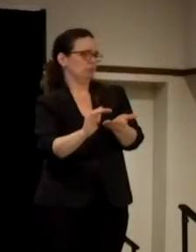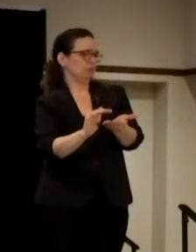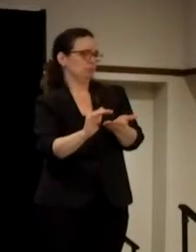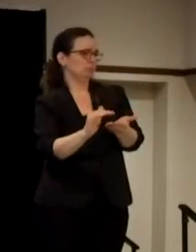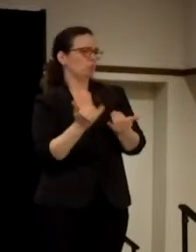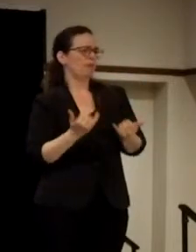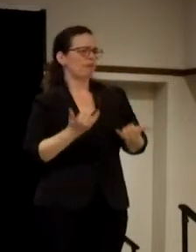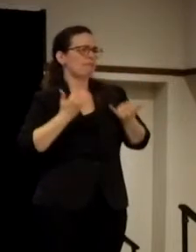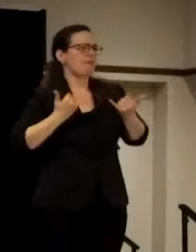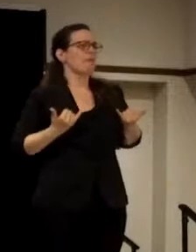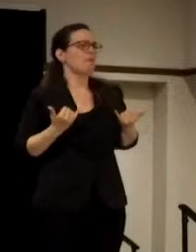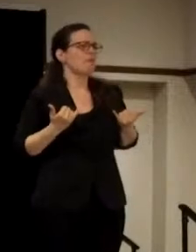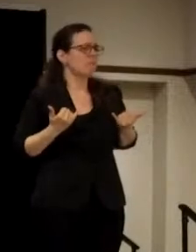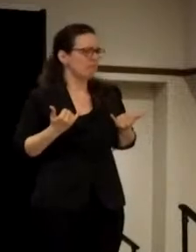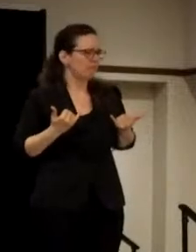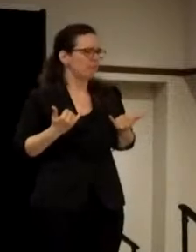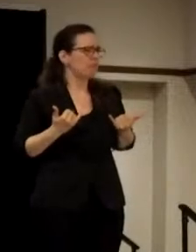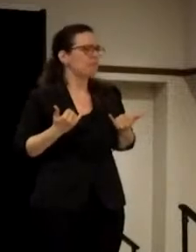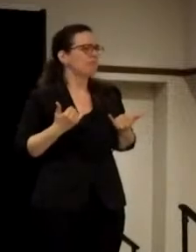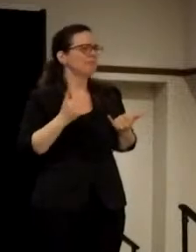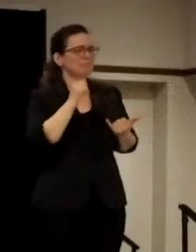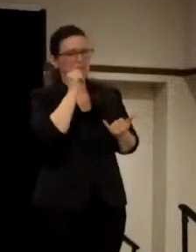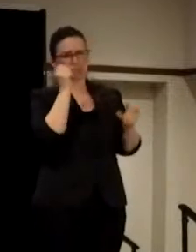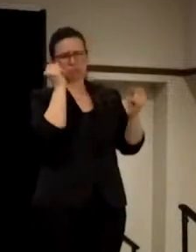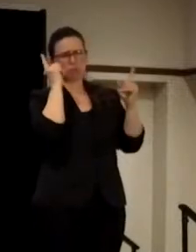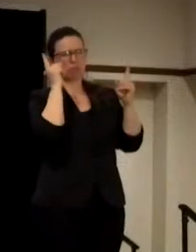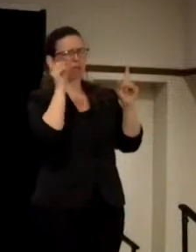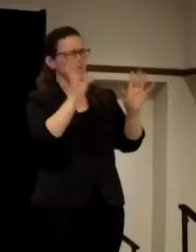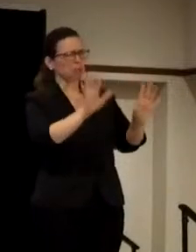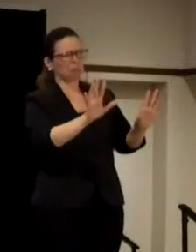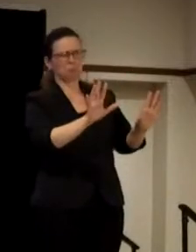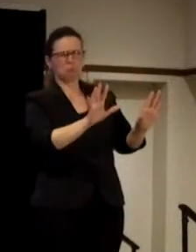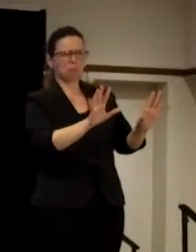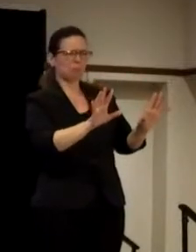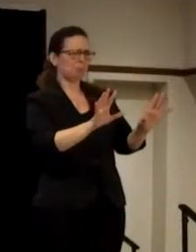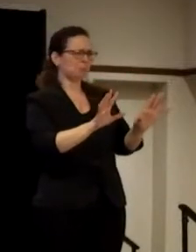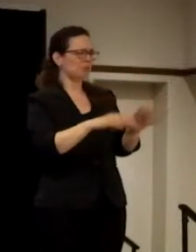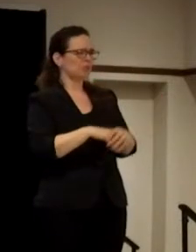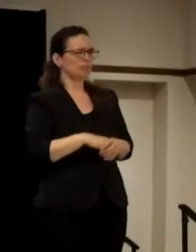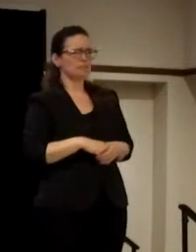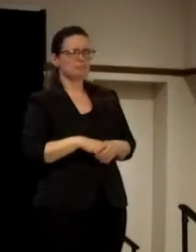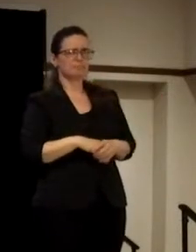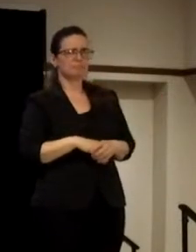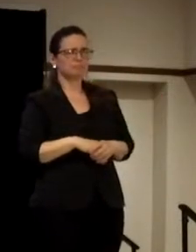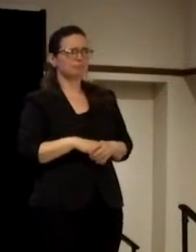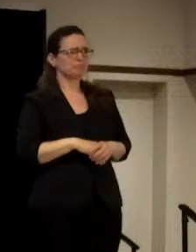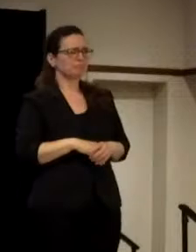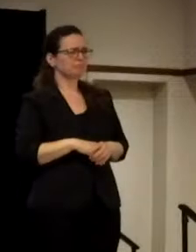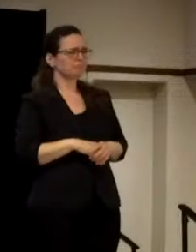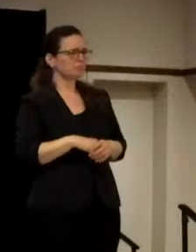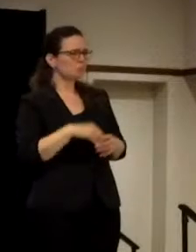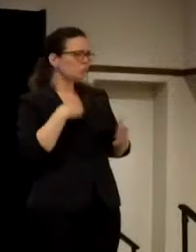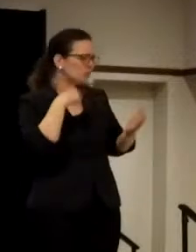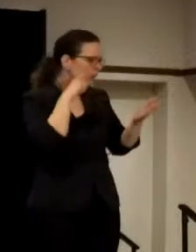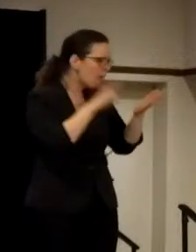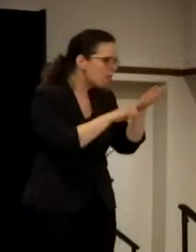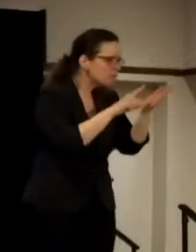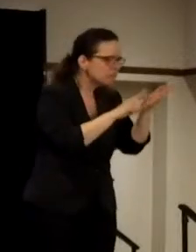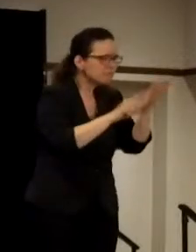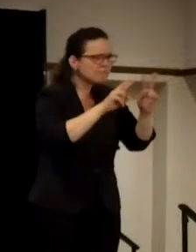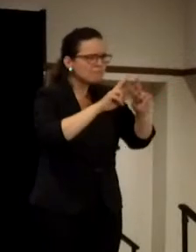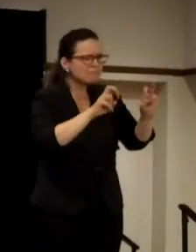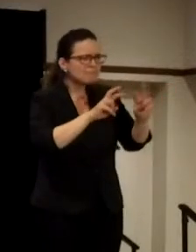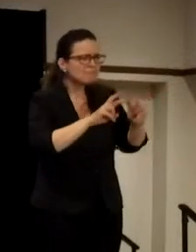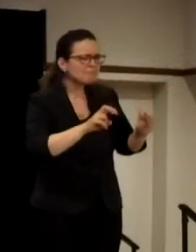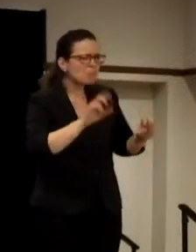now isn't a surprise. Again, we could do some research to see where our positive rate is to any county